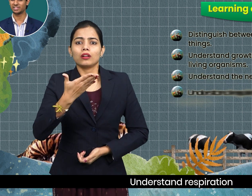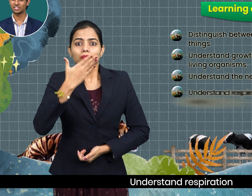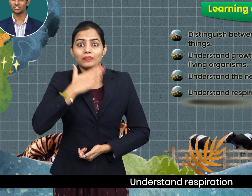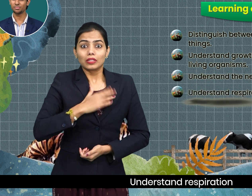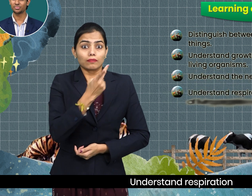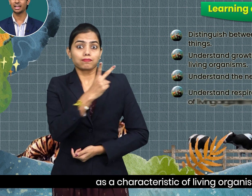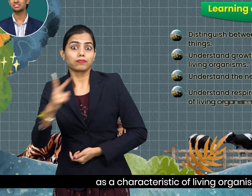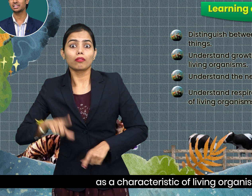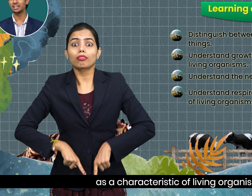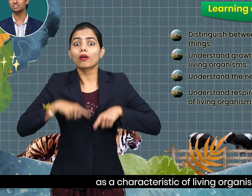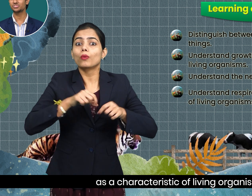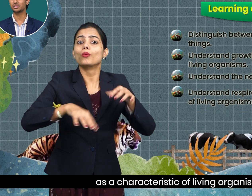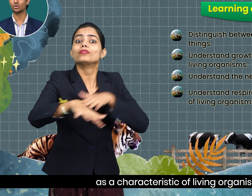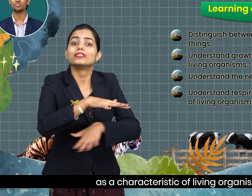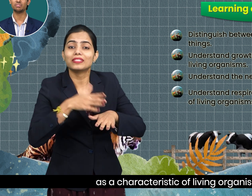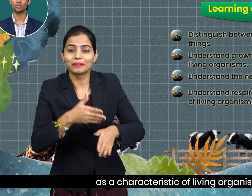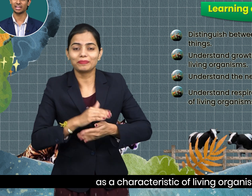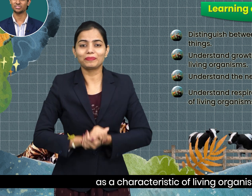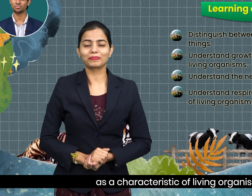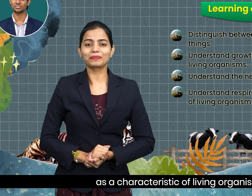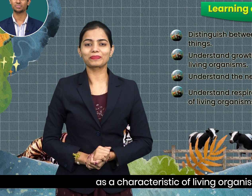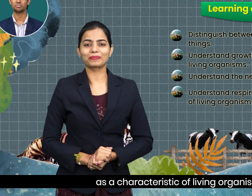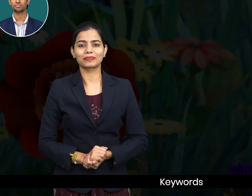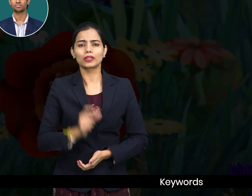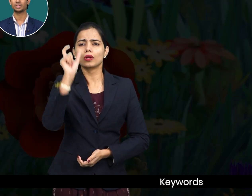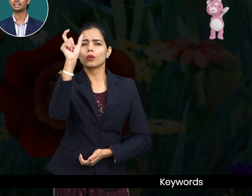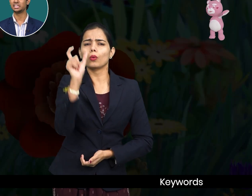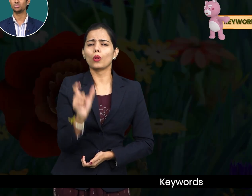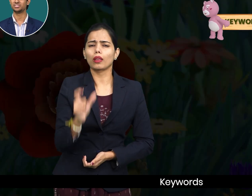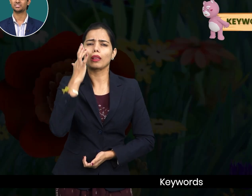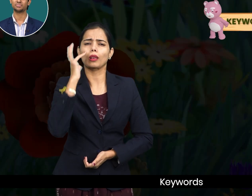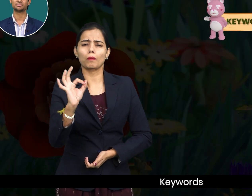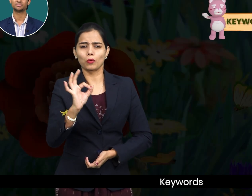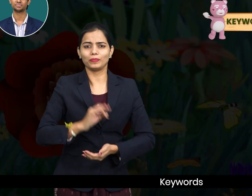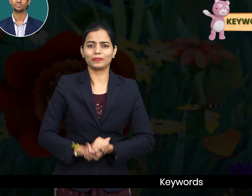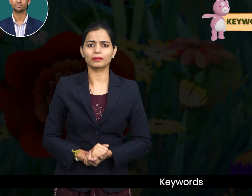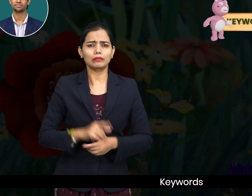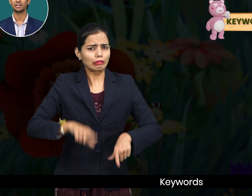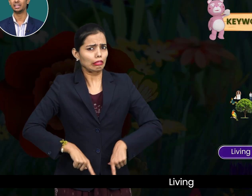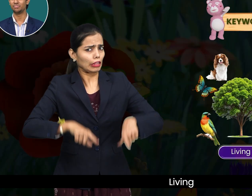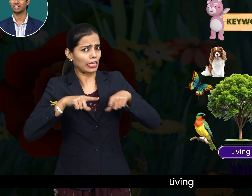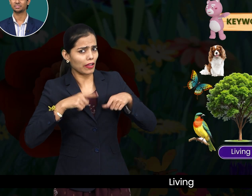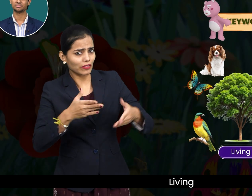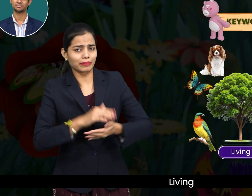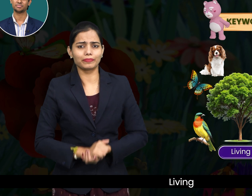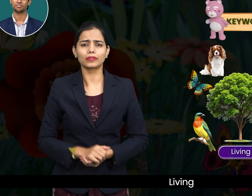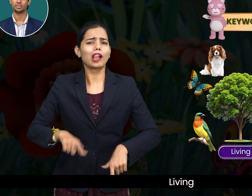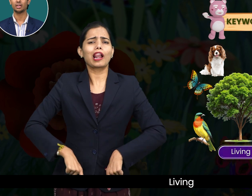understand respiration as a characteristic of living organisms. Keywords: living,